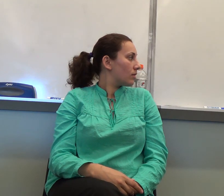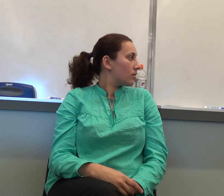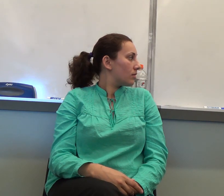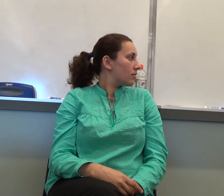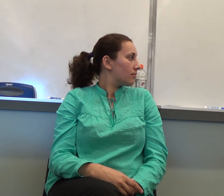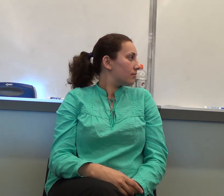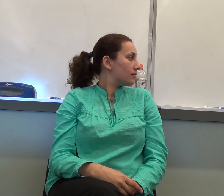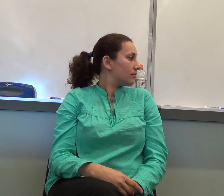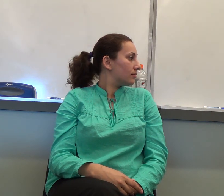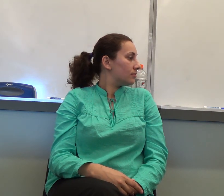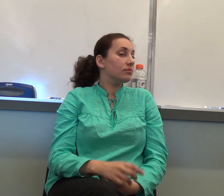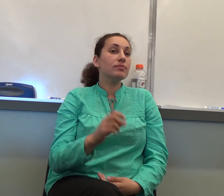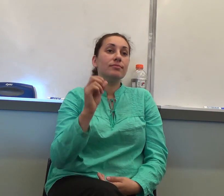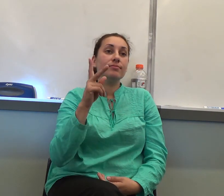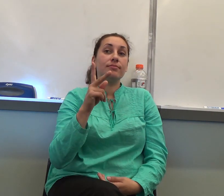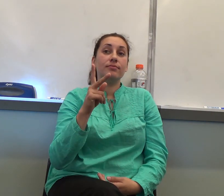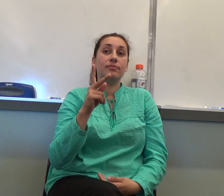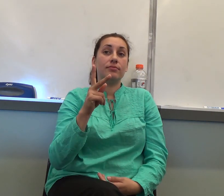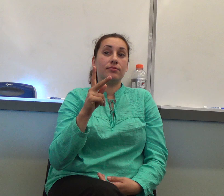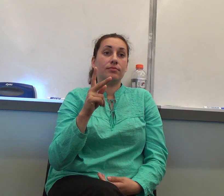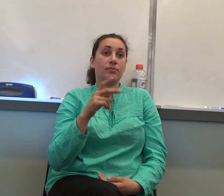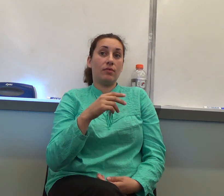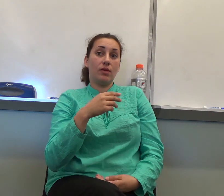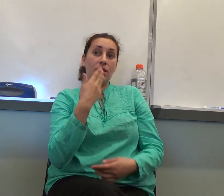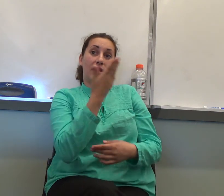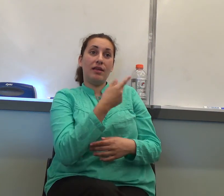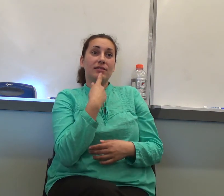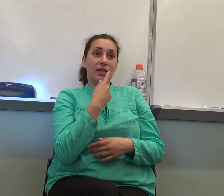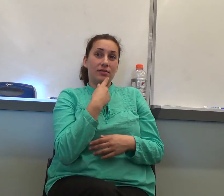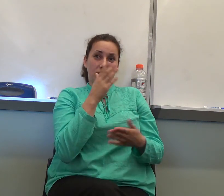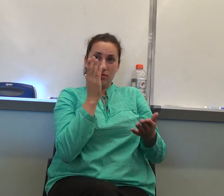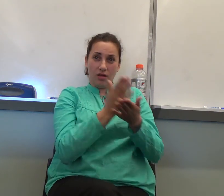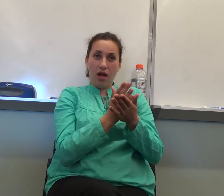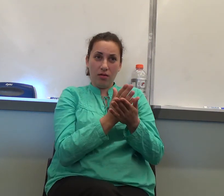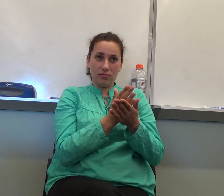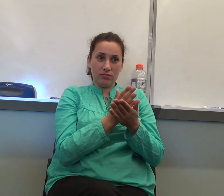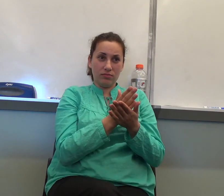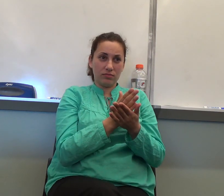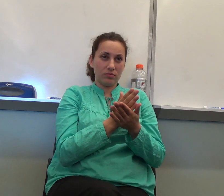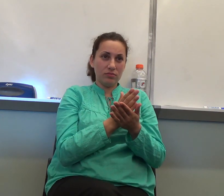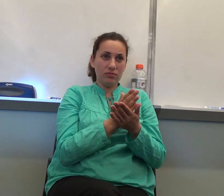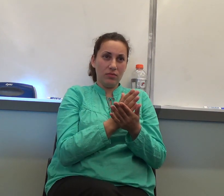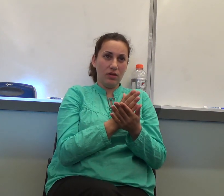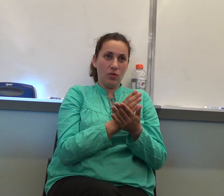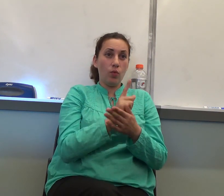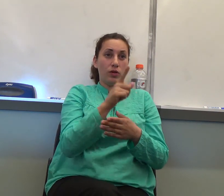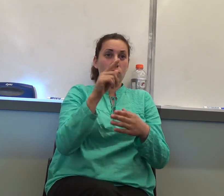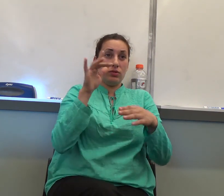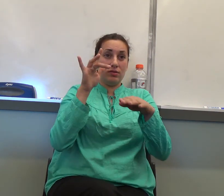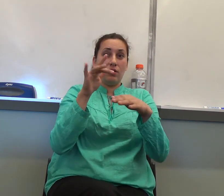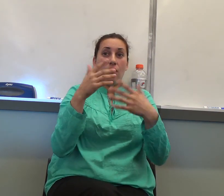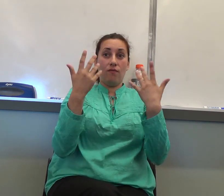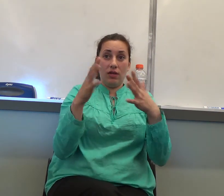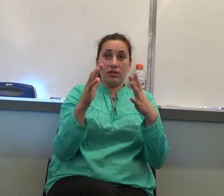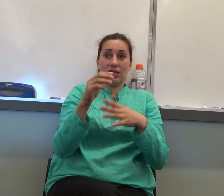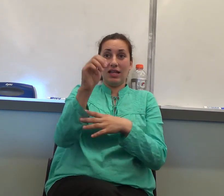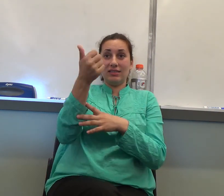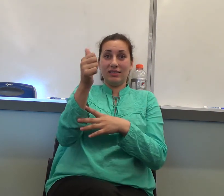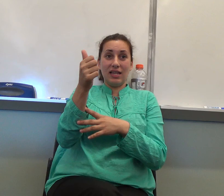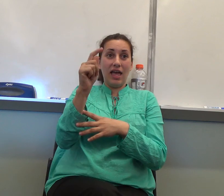Okay, now, the point is, they told us to stop at the 10th place here in the quotient, huh? Okay, is